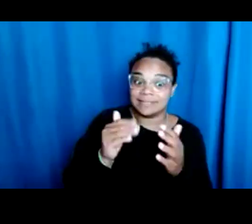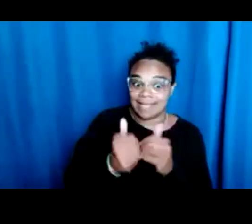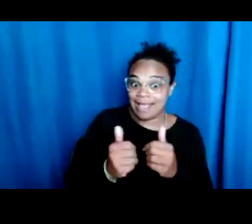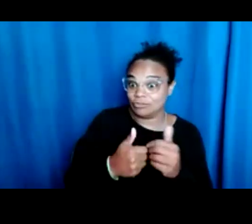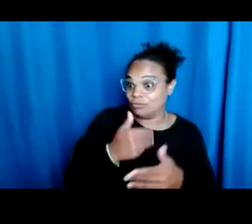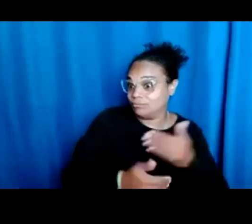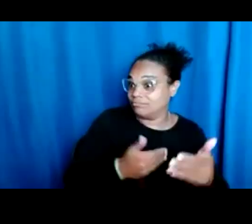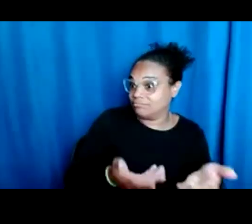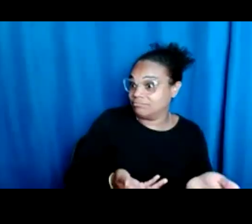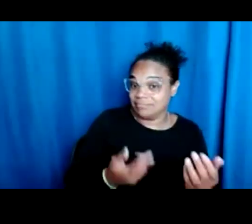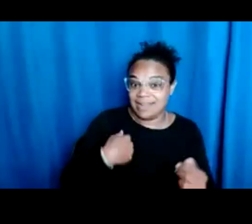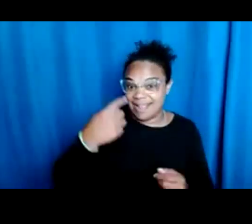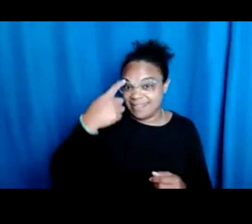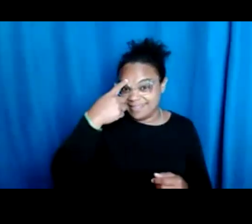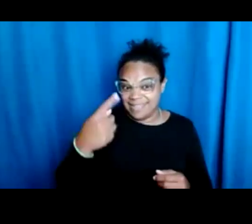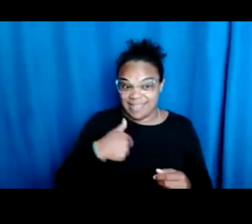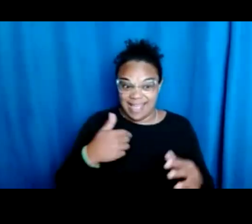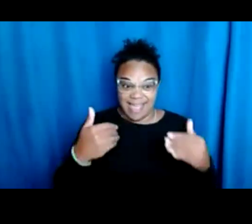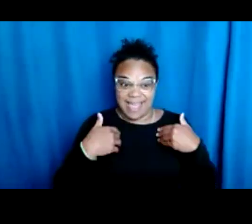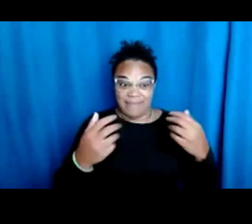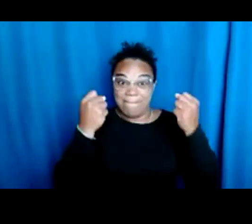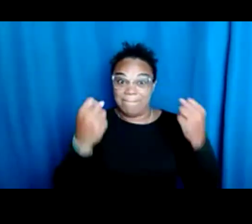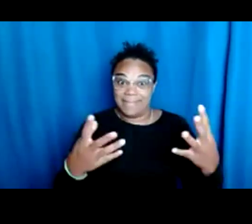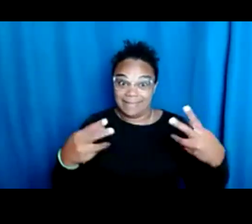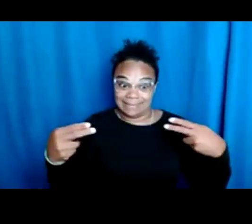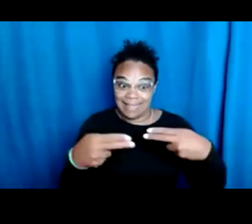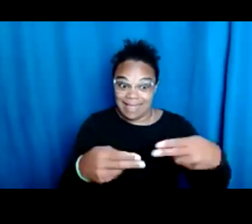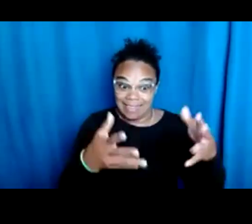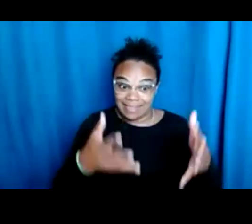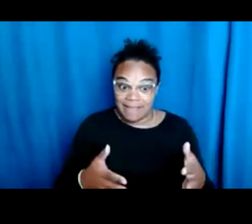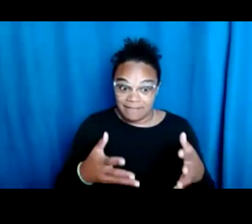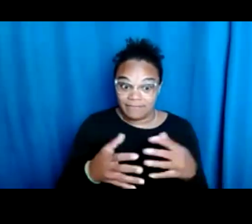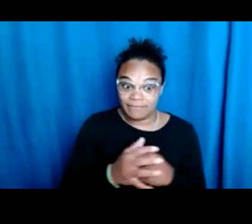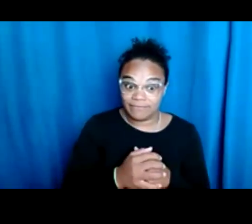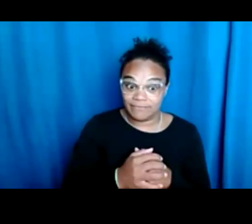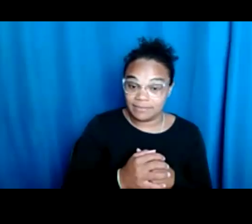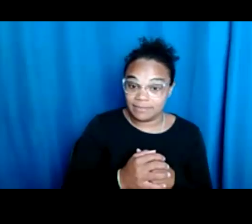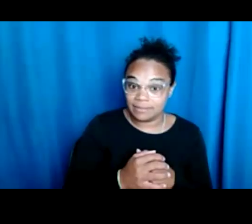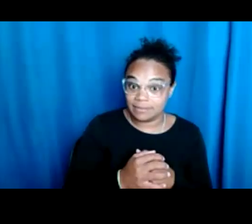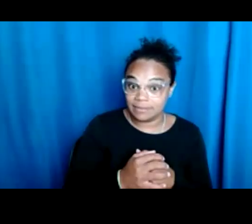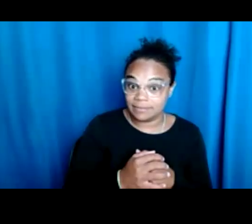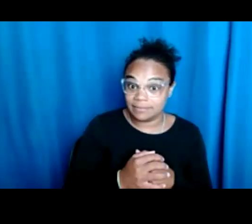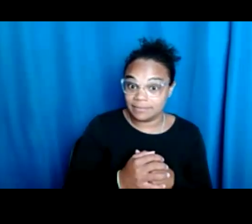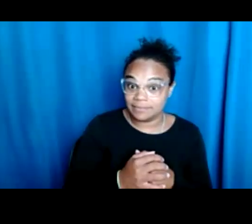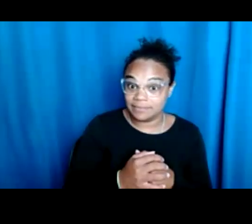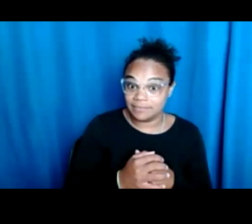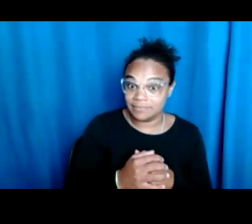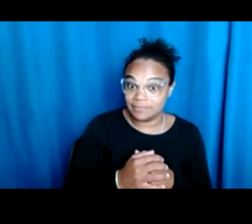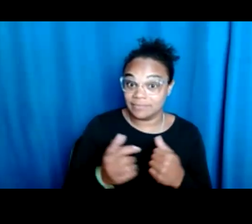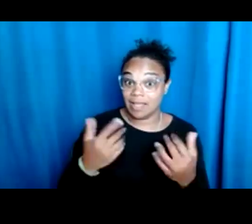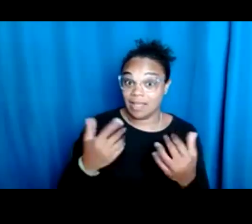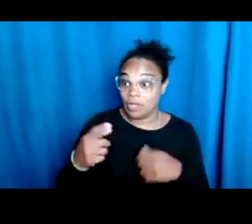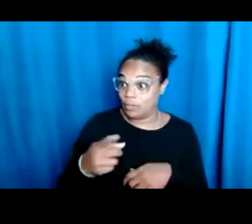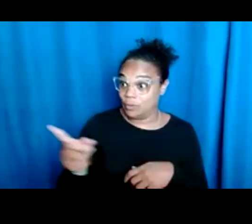I think I still have quite a few slides and I want you all to be able to also